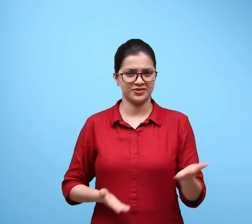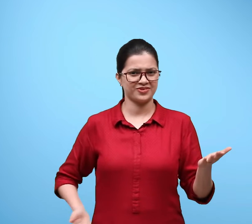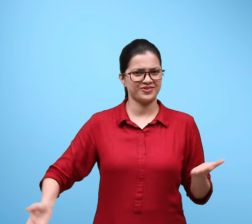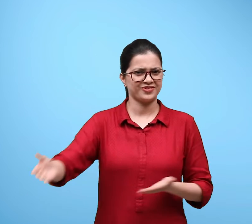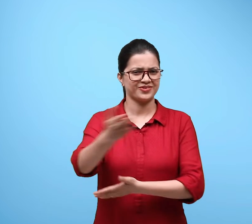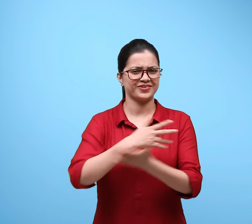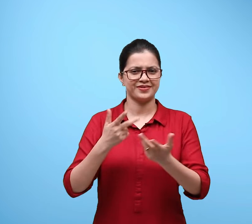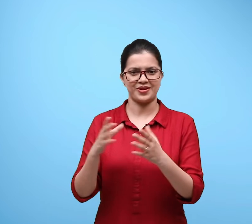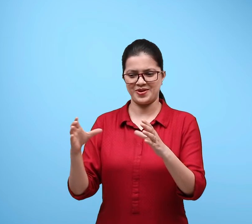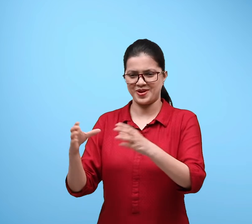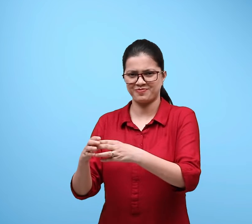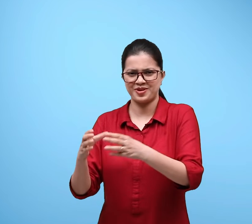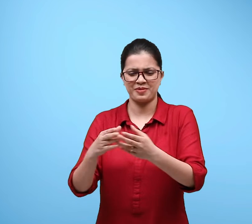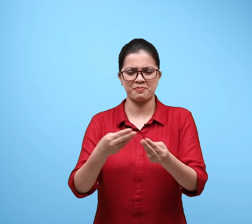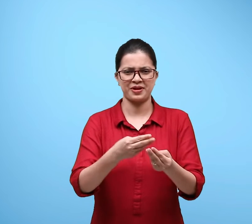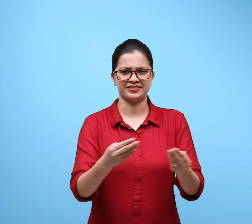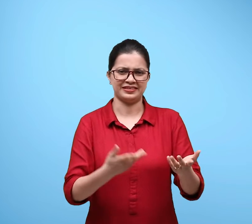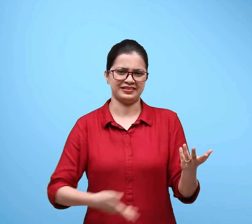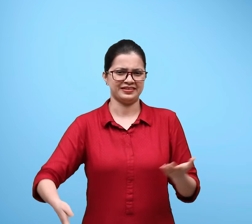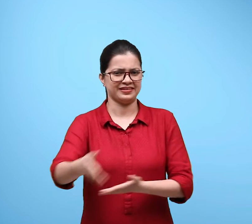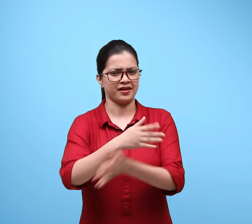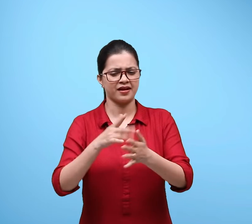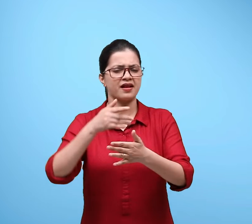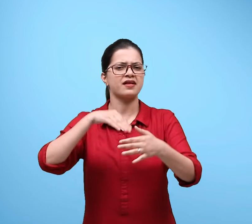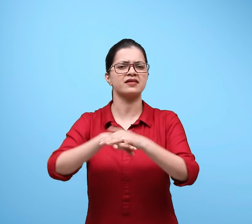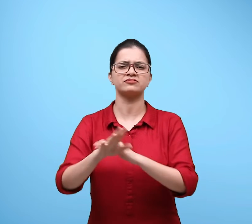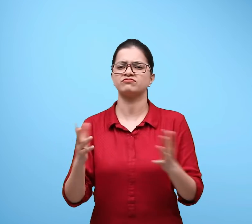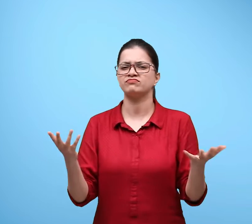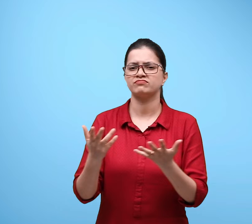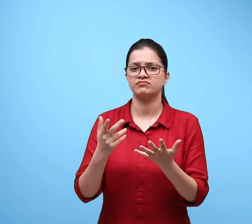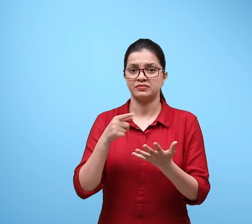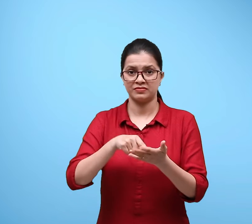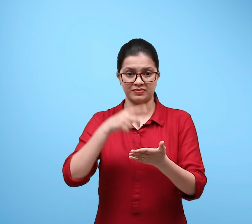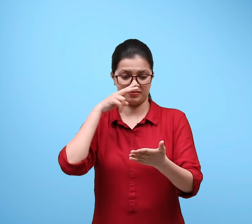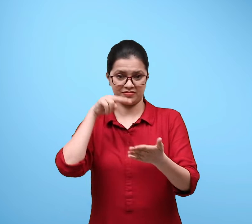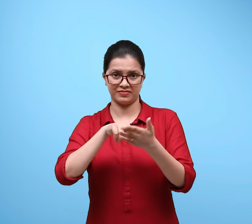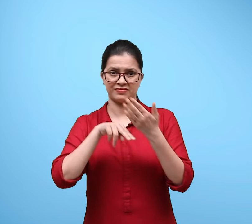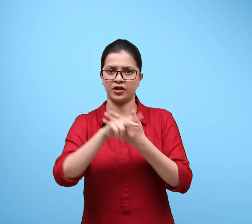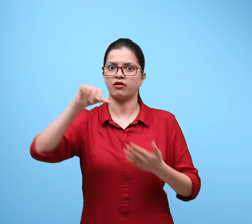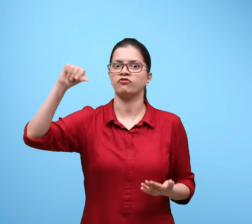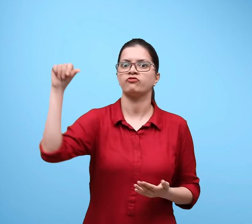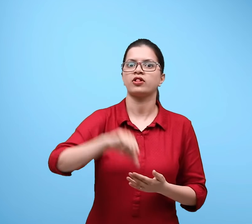We can therefore group materials as opaque, transparent and translucent.